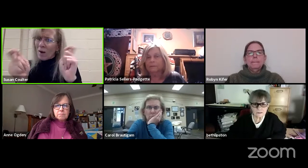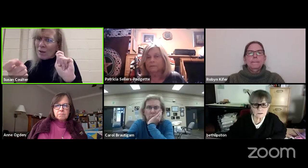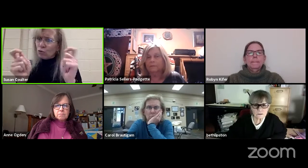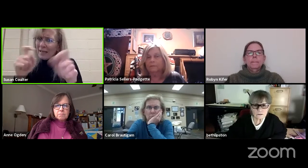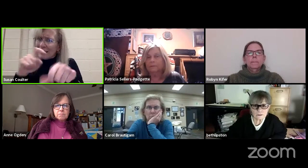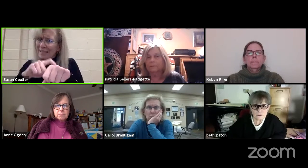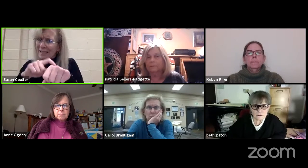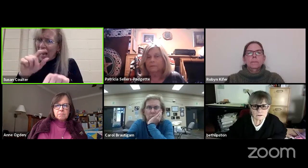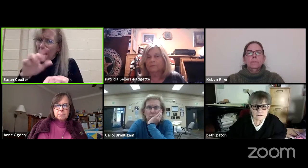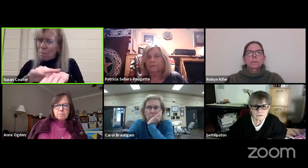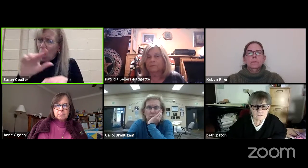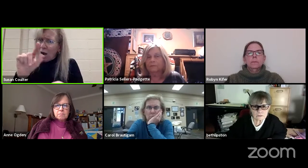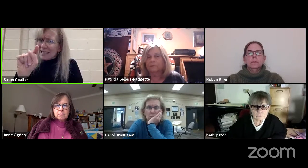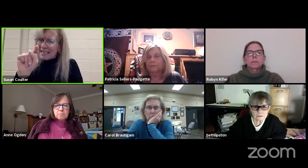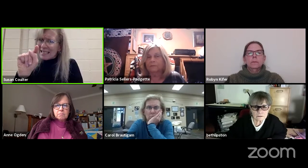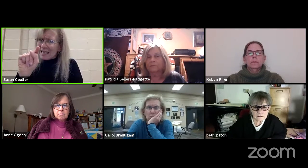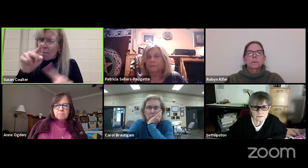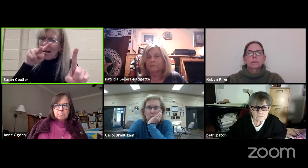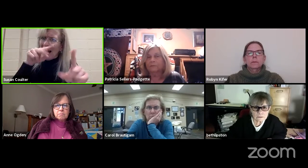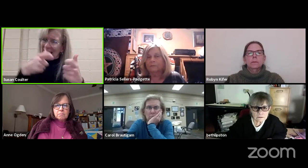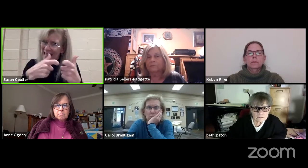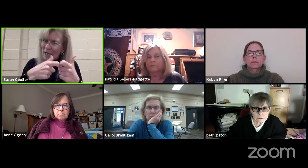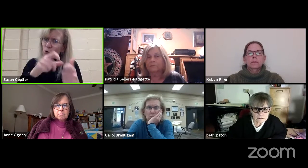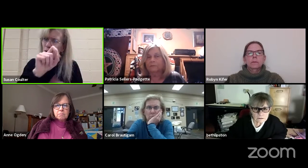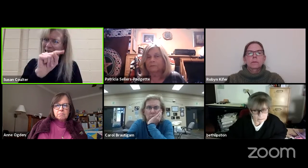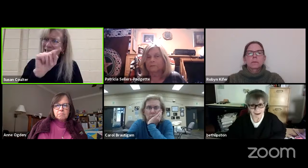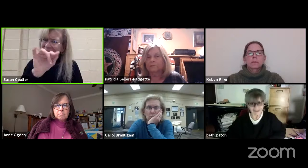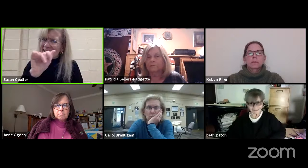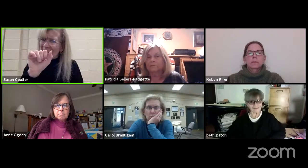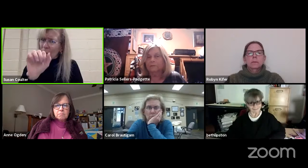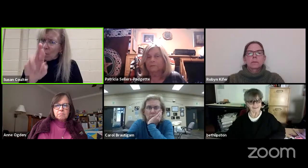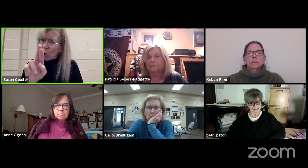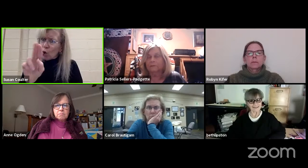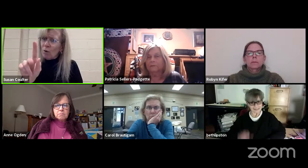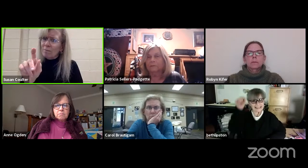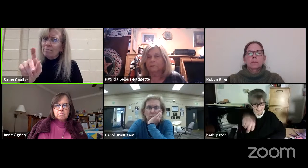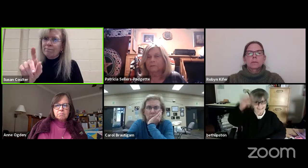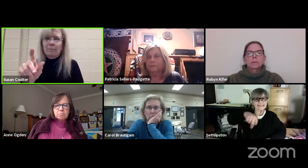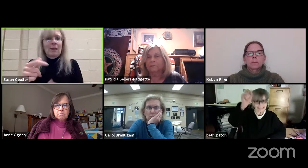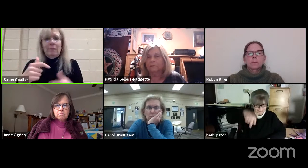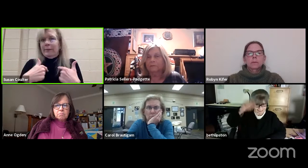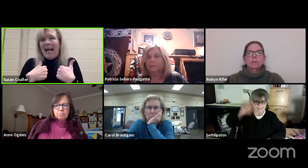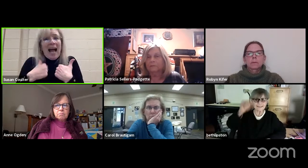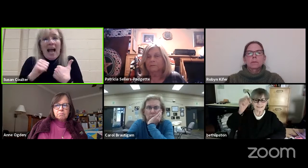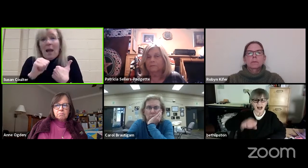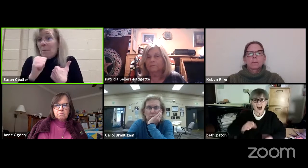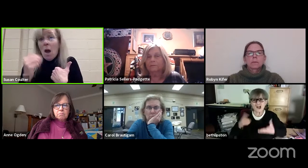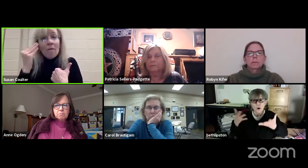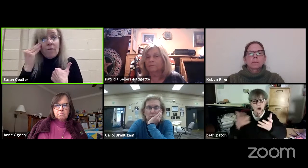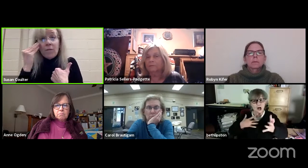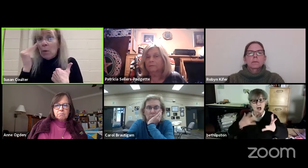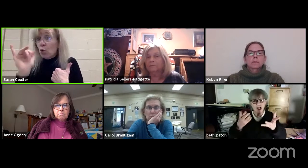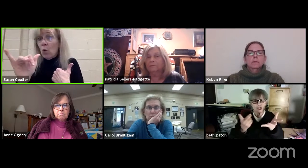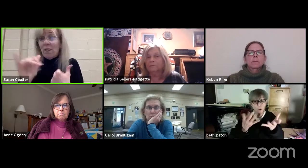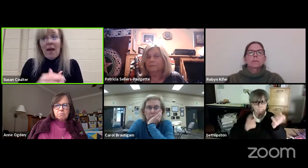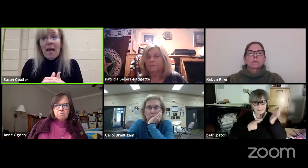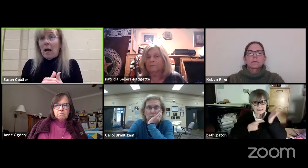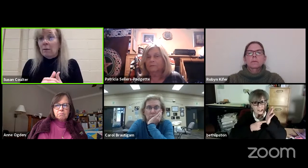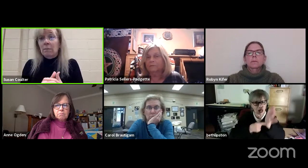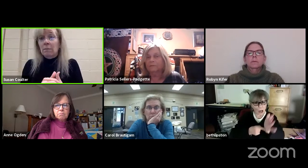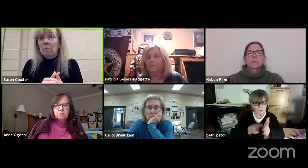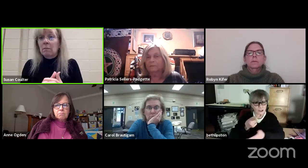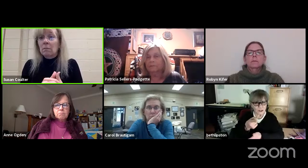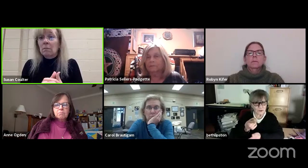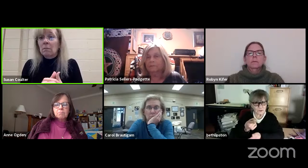can you adjust the time on electric steamer? I'm not familiar with